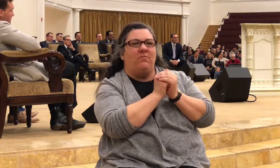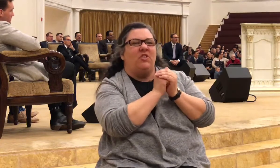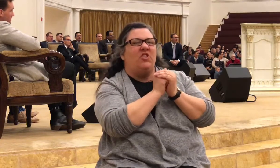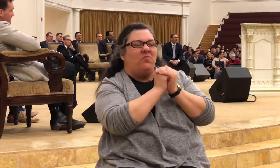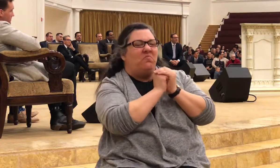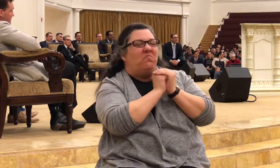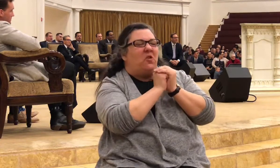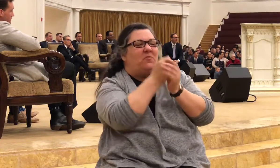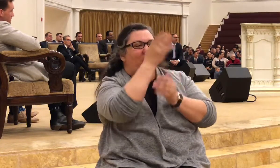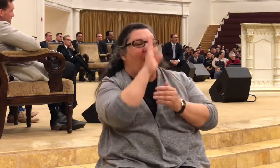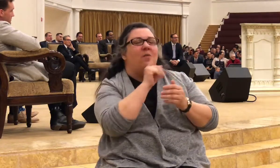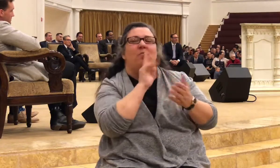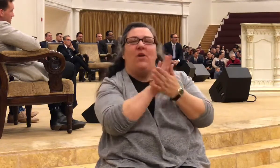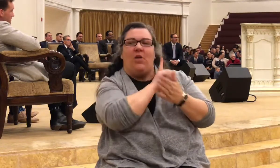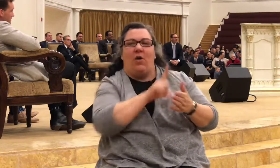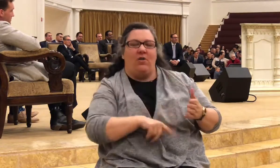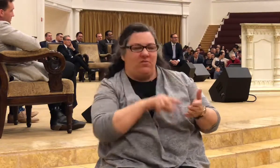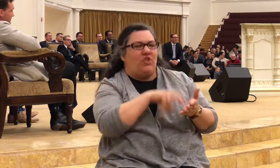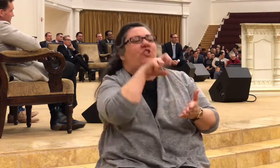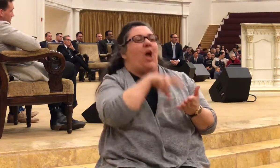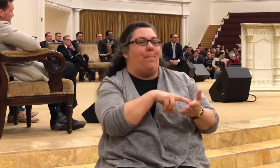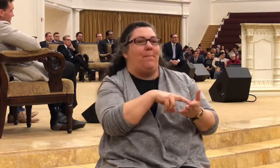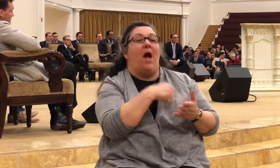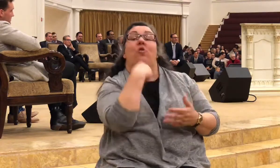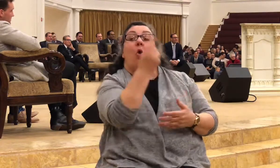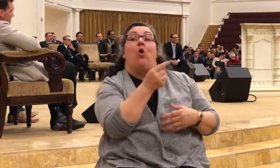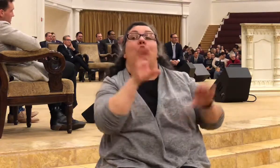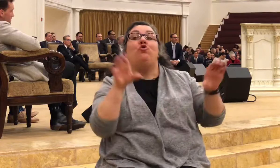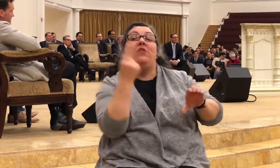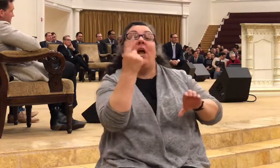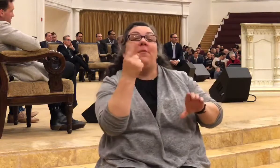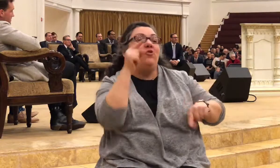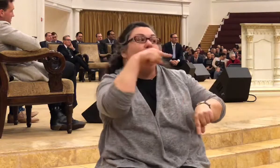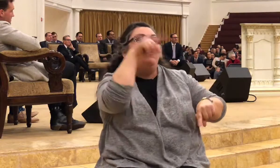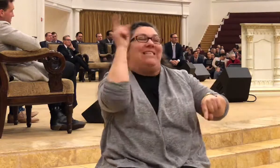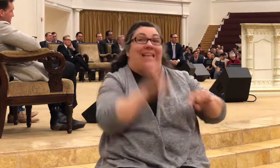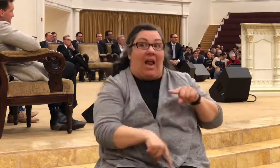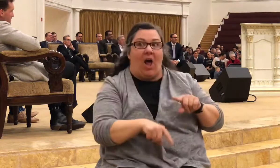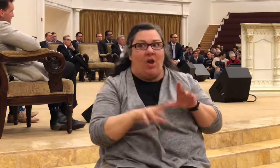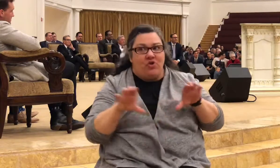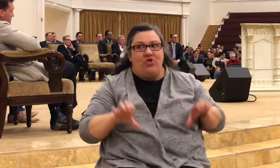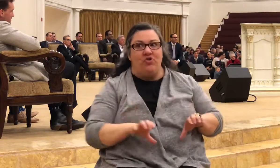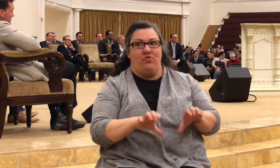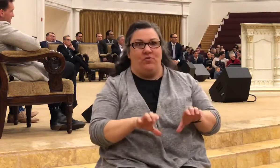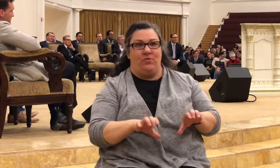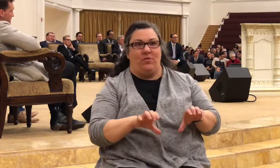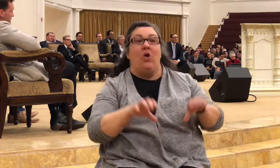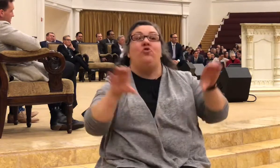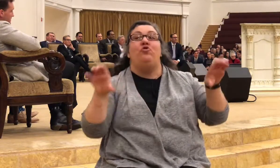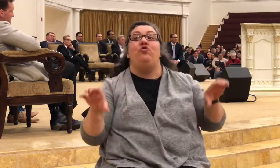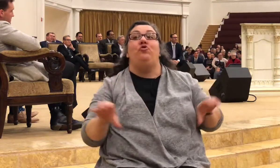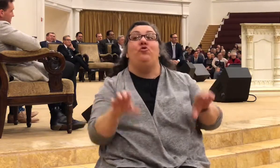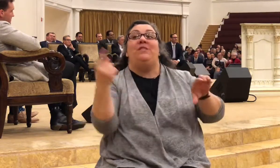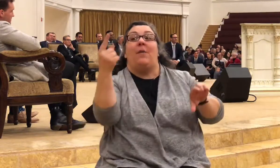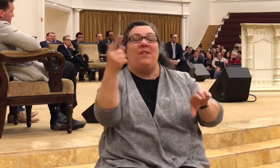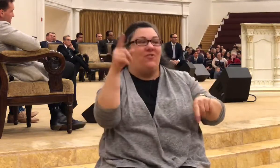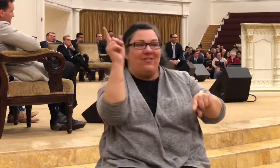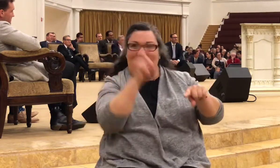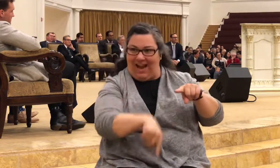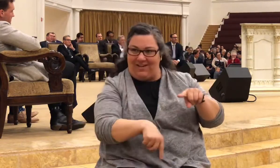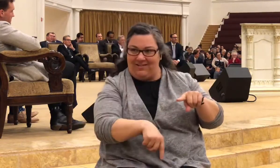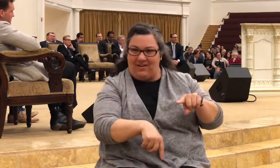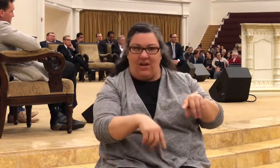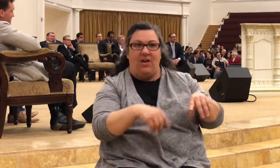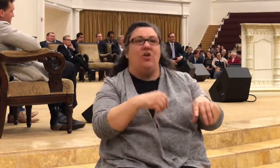and jump and praise the Lord. And I began to tell her, I want you to do something that you cannot do. I want you to do something you're not able to do. And she